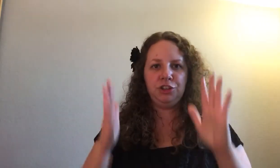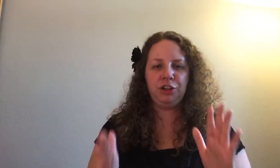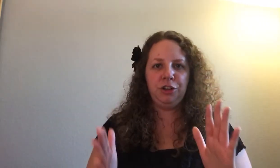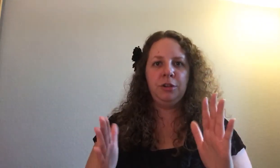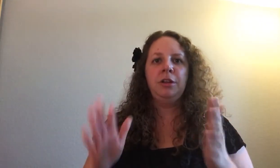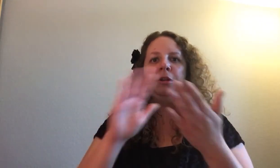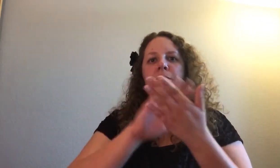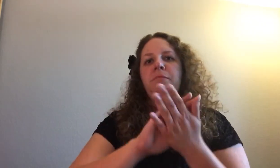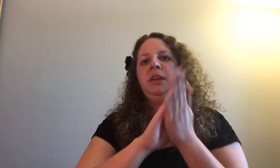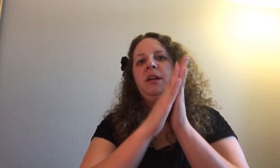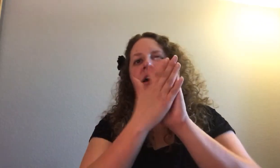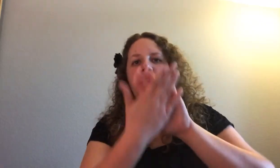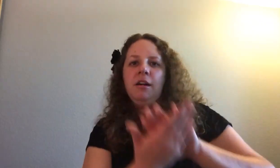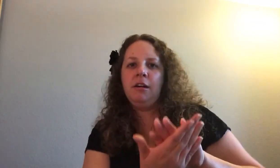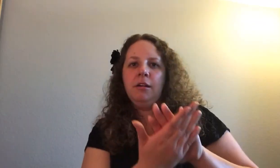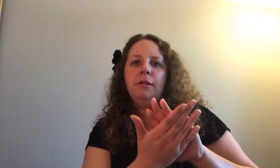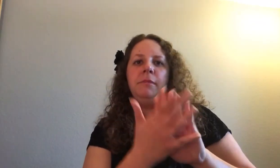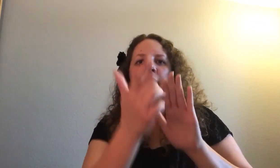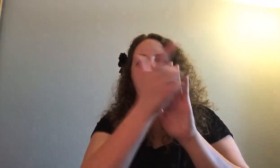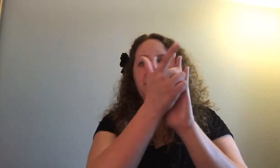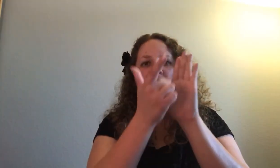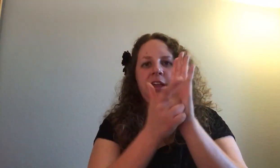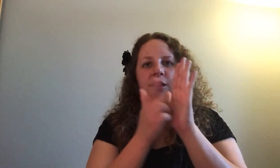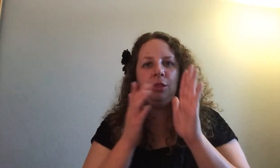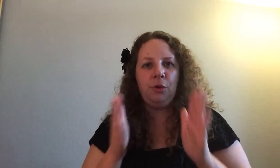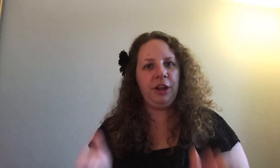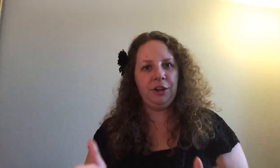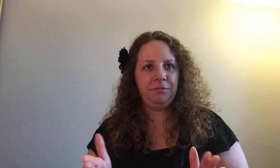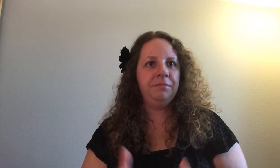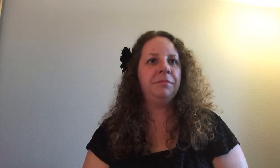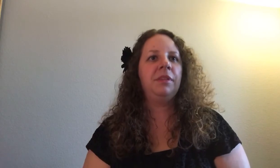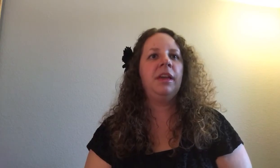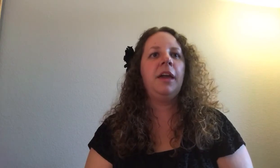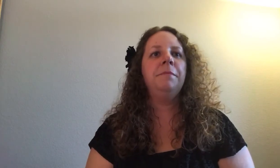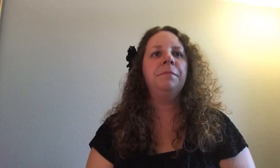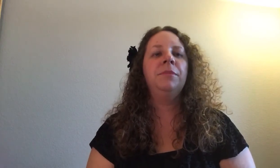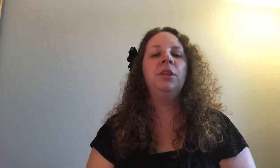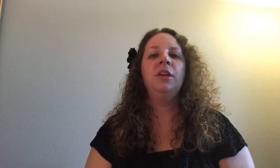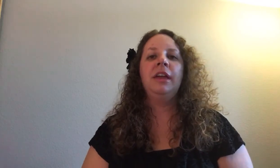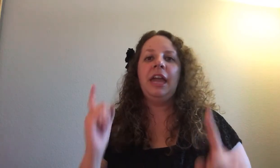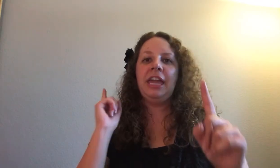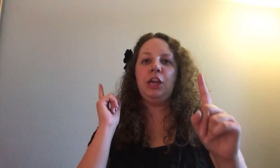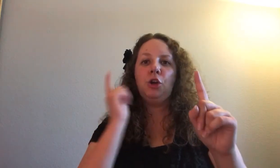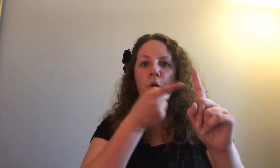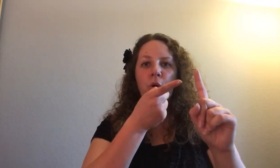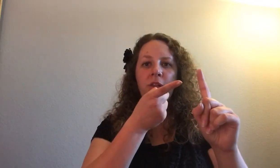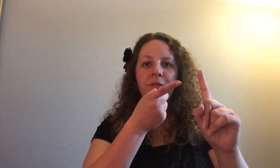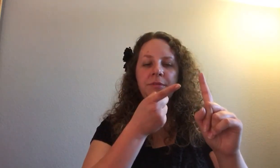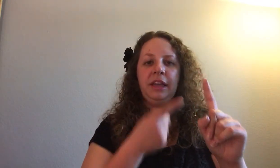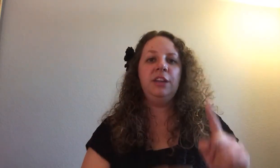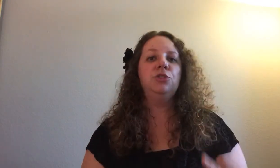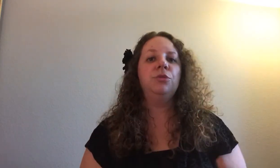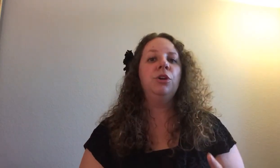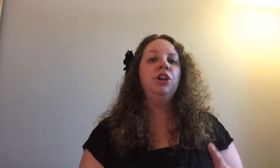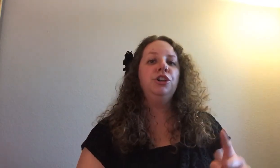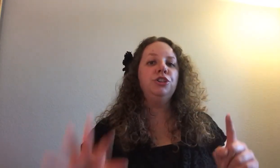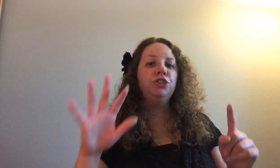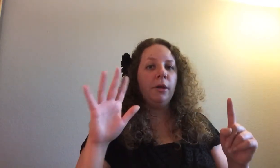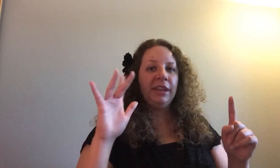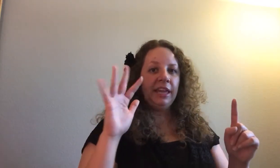teacher. Become a lawyer. Okay, a goal. Okay, so your dominant hand